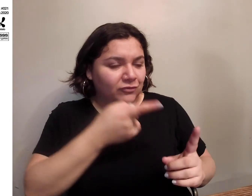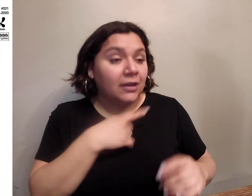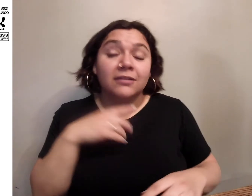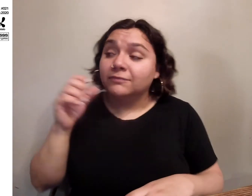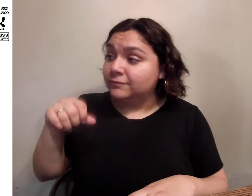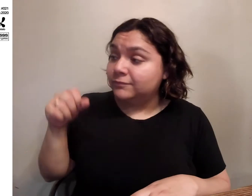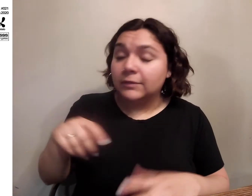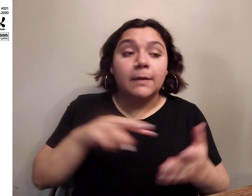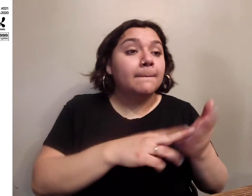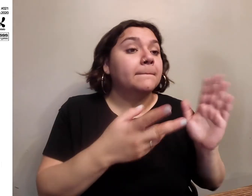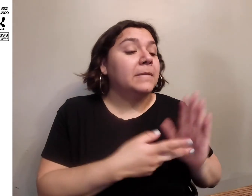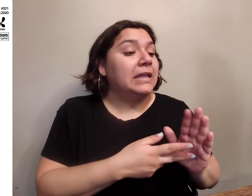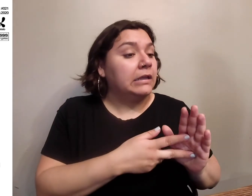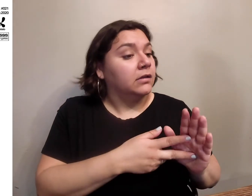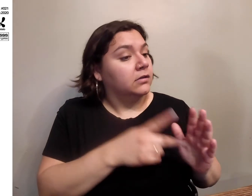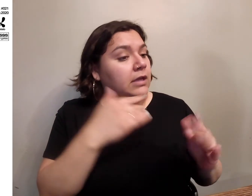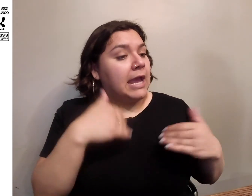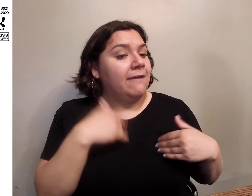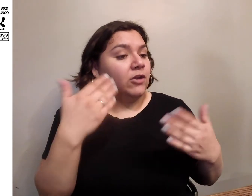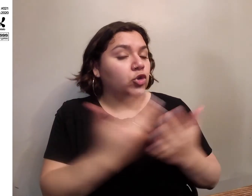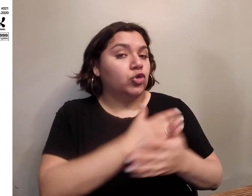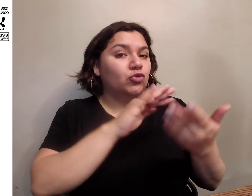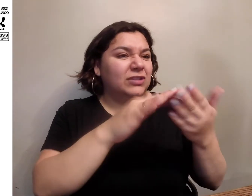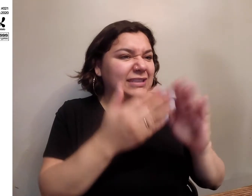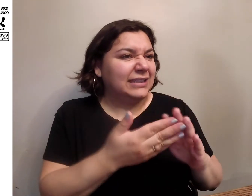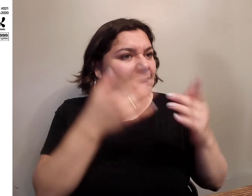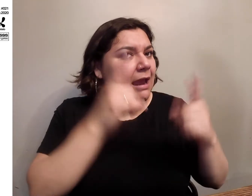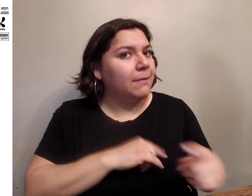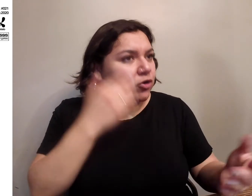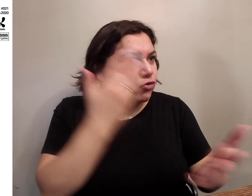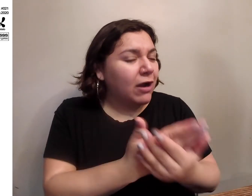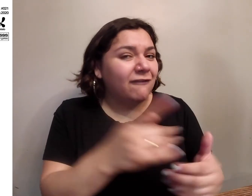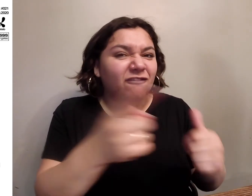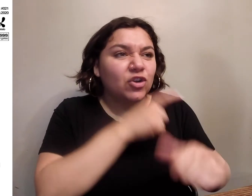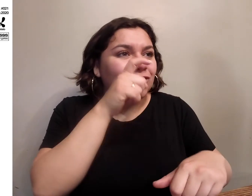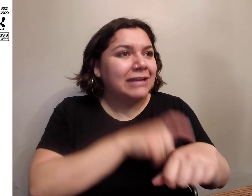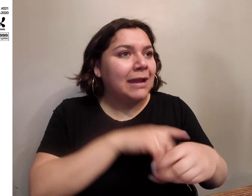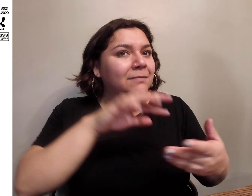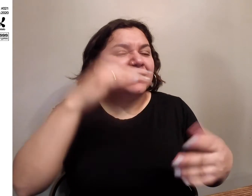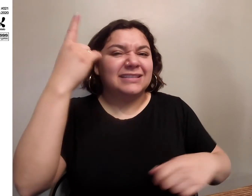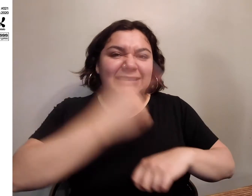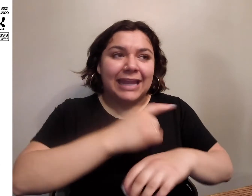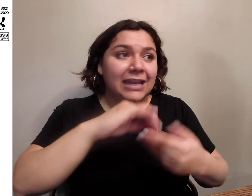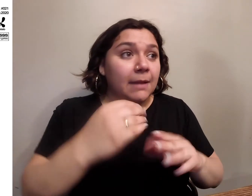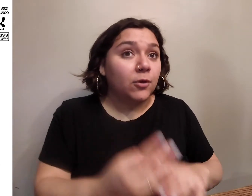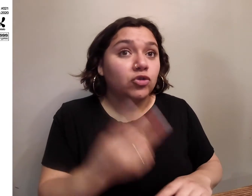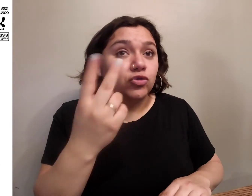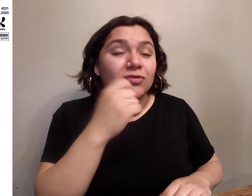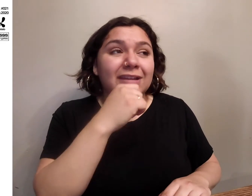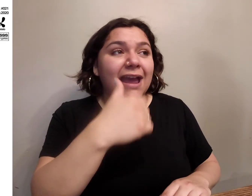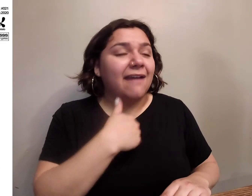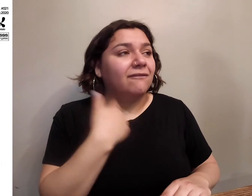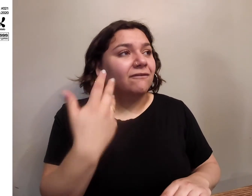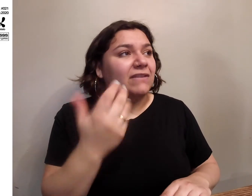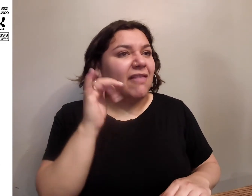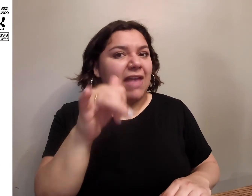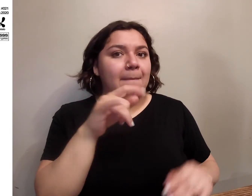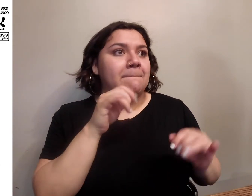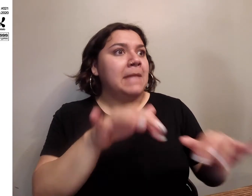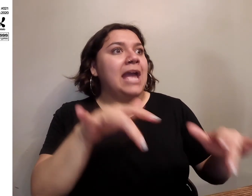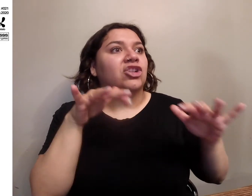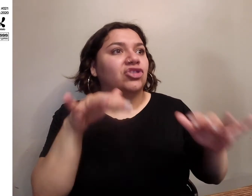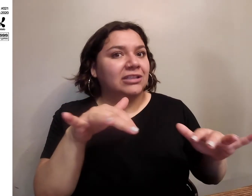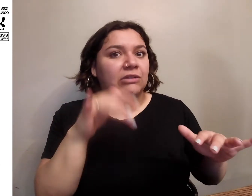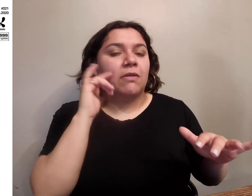The approach of a new city when we arrive for the first time. On day 2, it no longer has that magic or